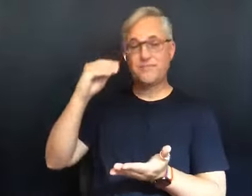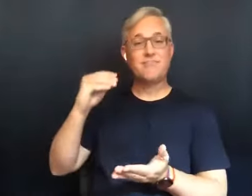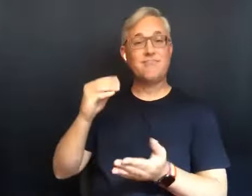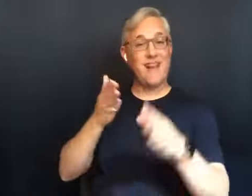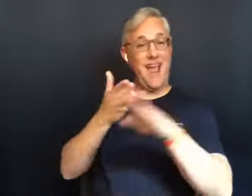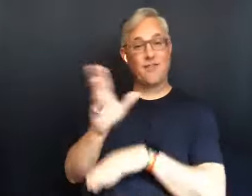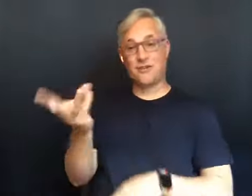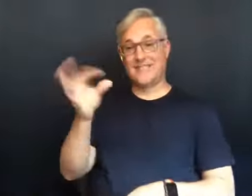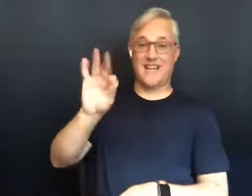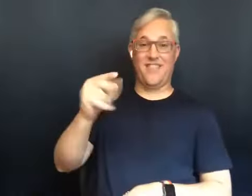But